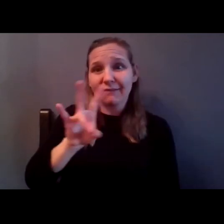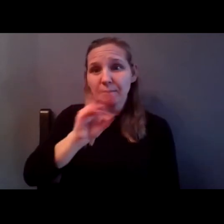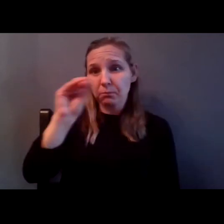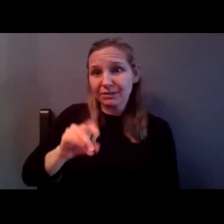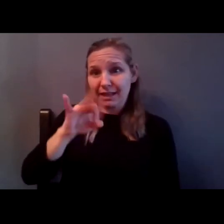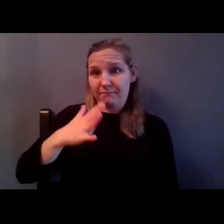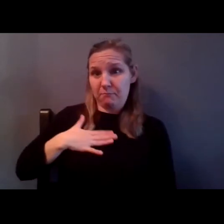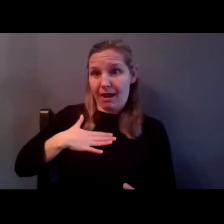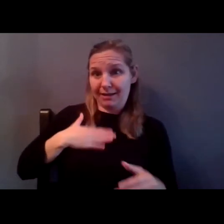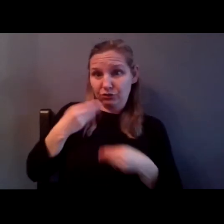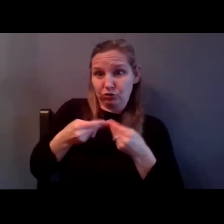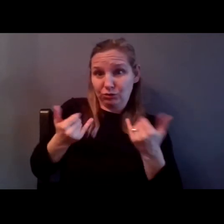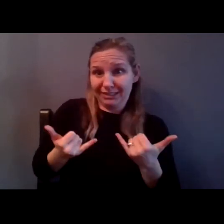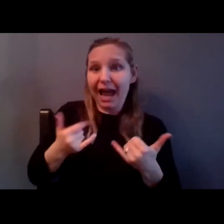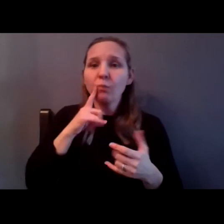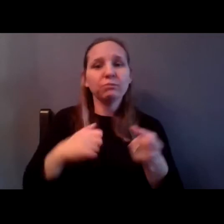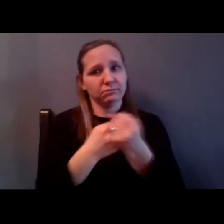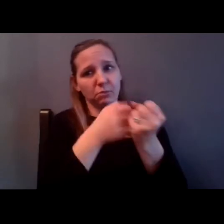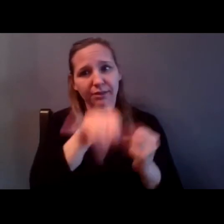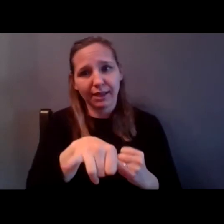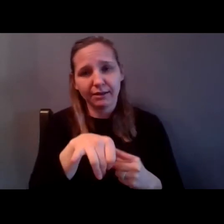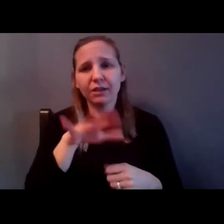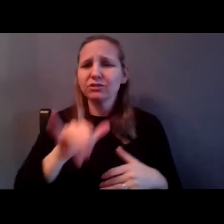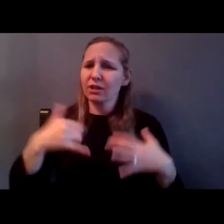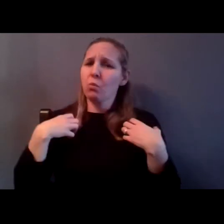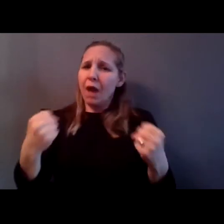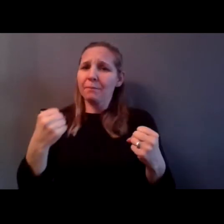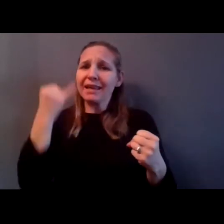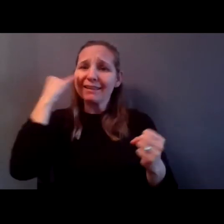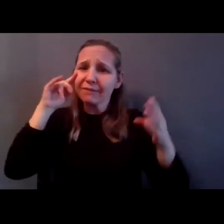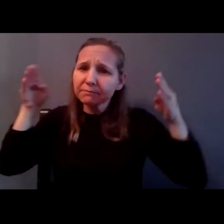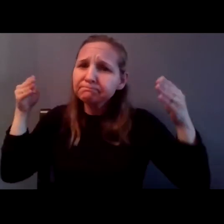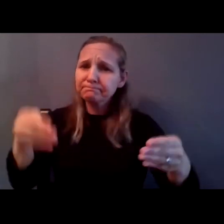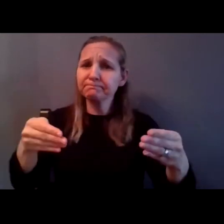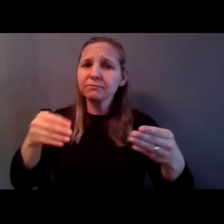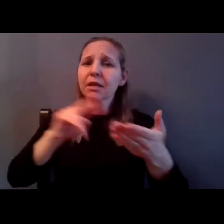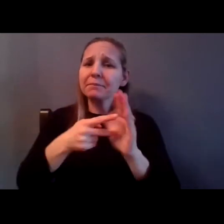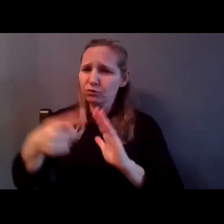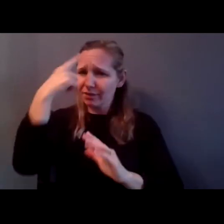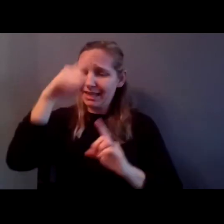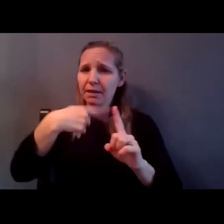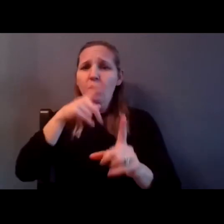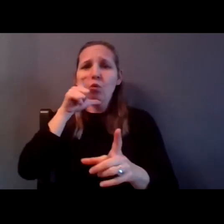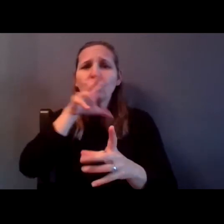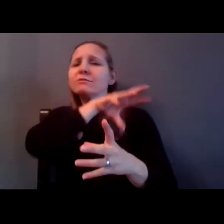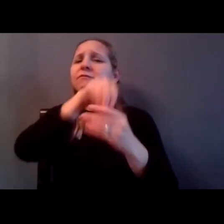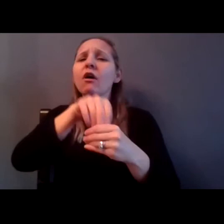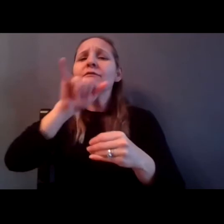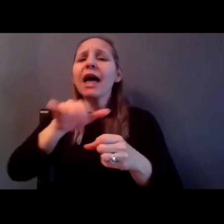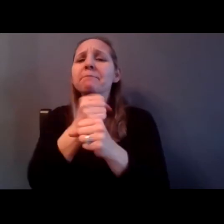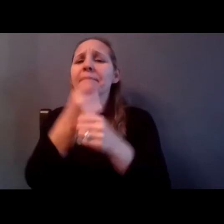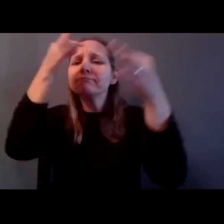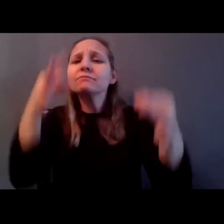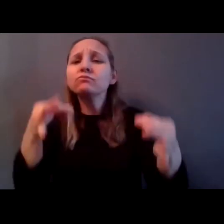supports. Finally, centering well-being in our economy means reconsidering who is involved in decision-making in the first